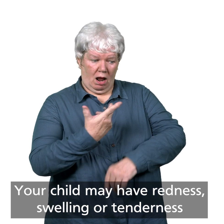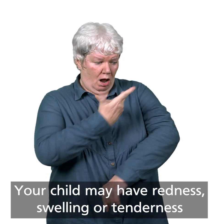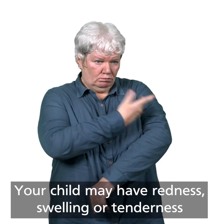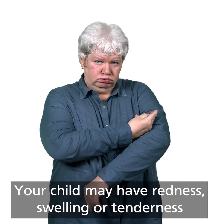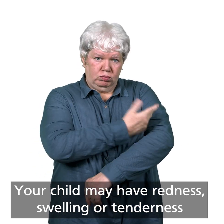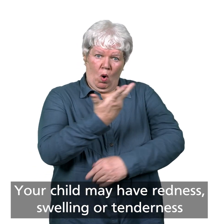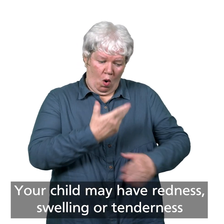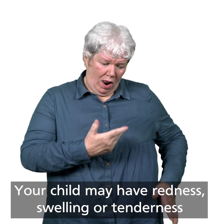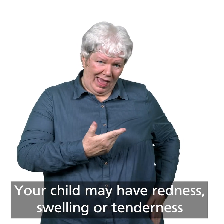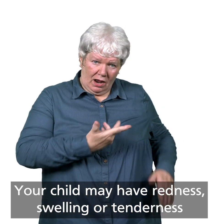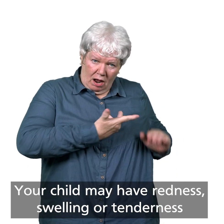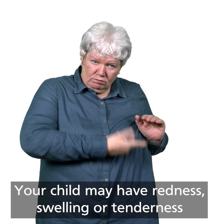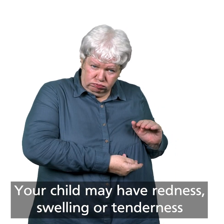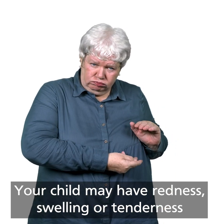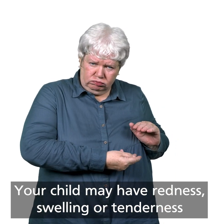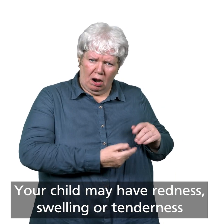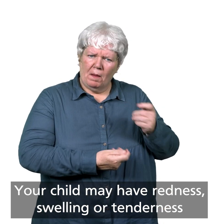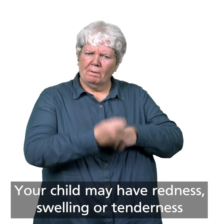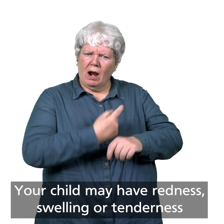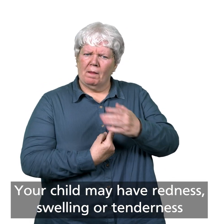have redness, swelling, or tenderness